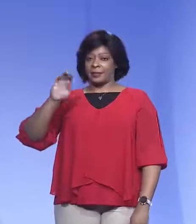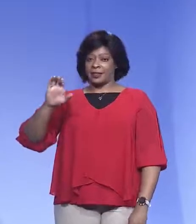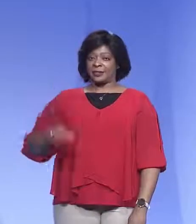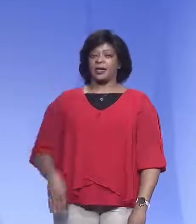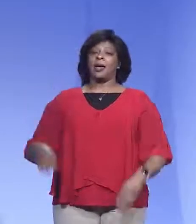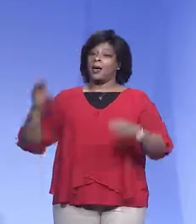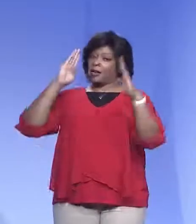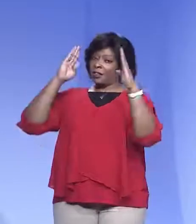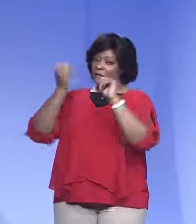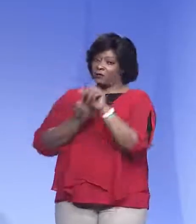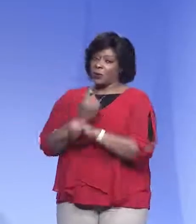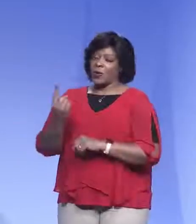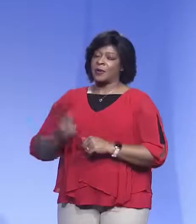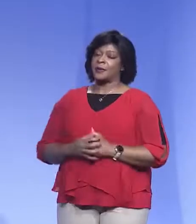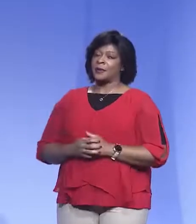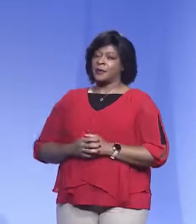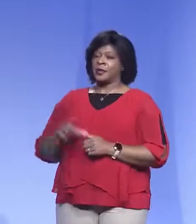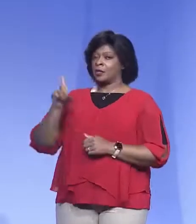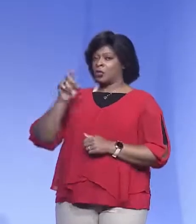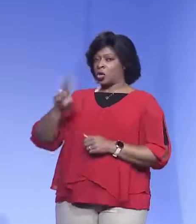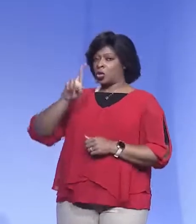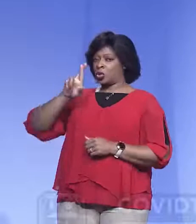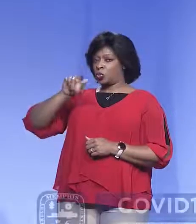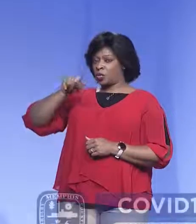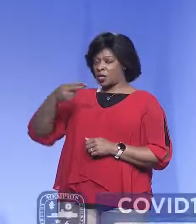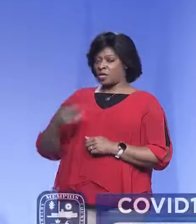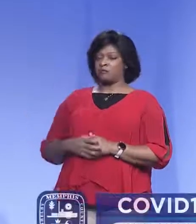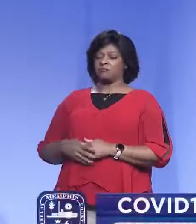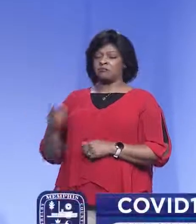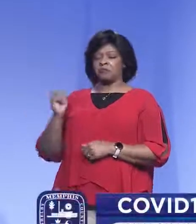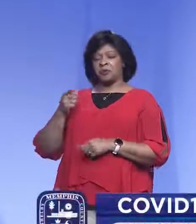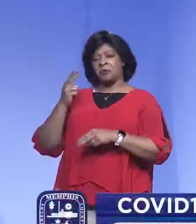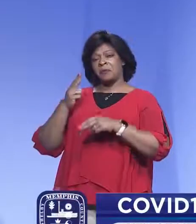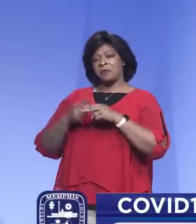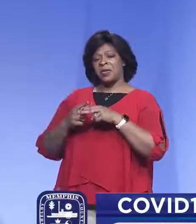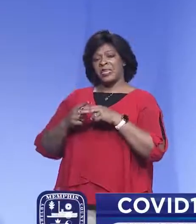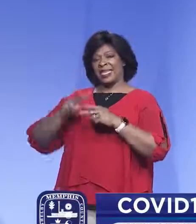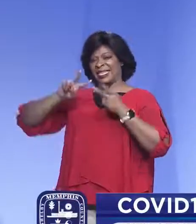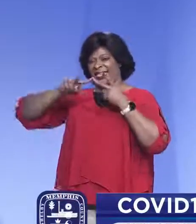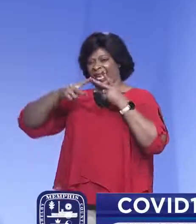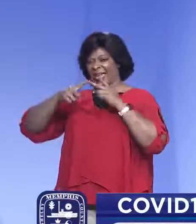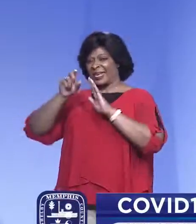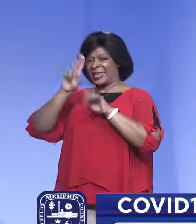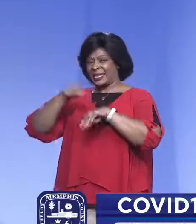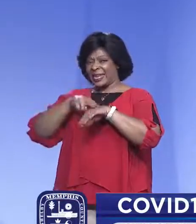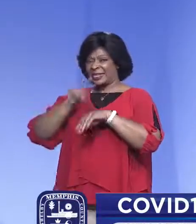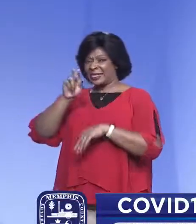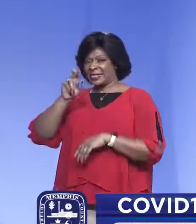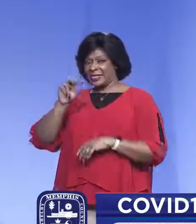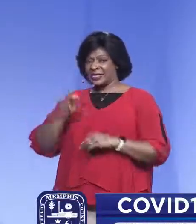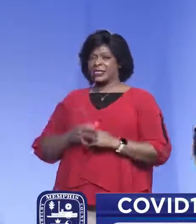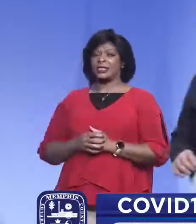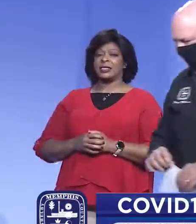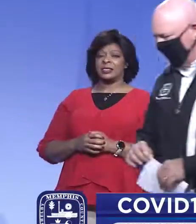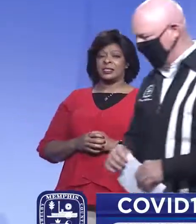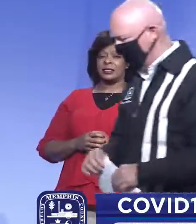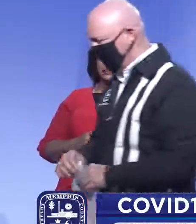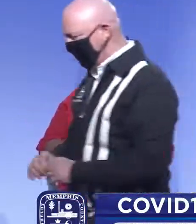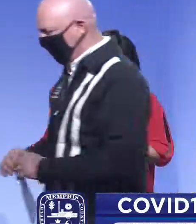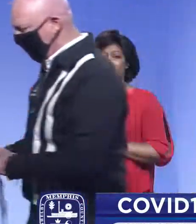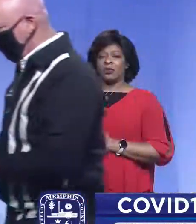Hello, everyone. Dr. Randolph, you mentioned second in the nation, Tennessee is when it comes to new